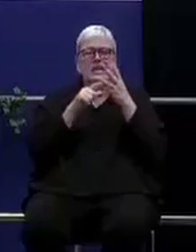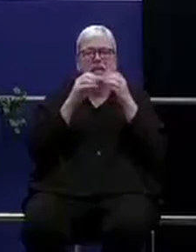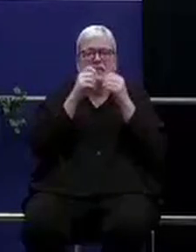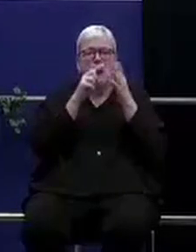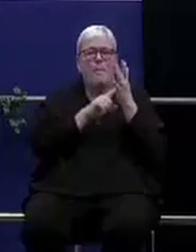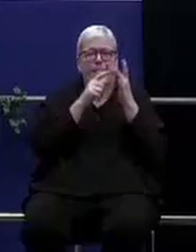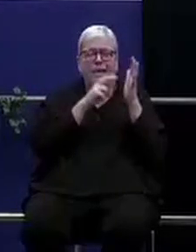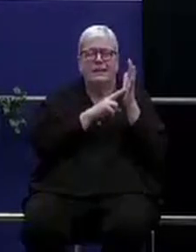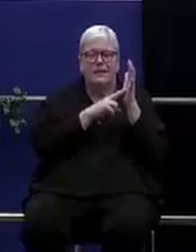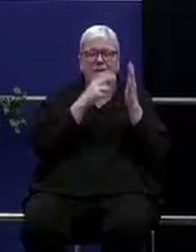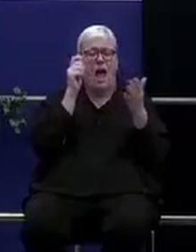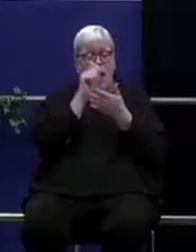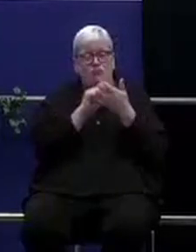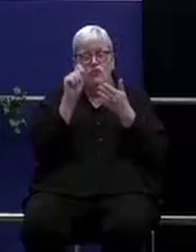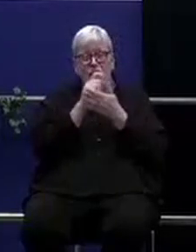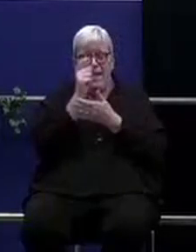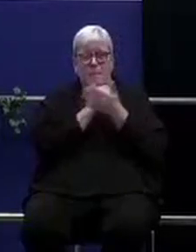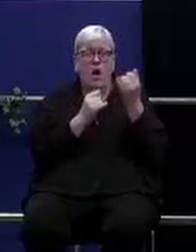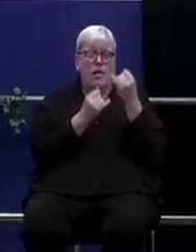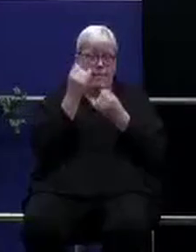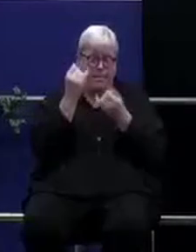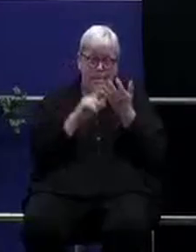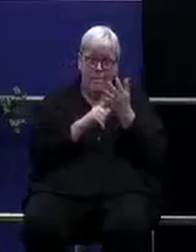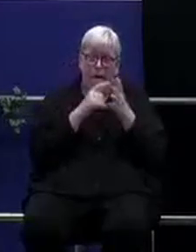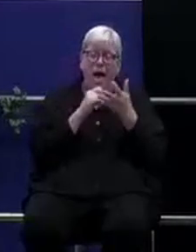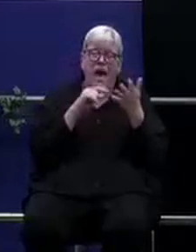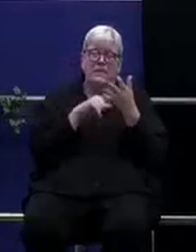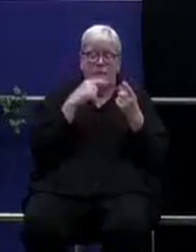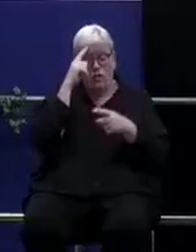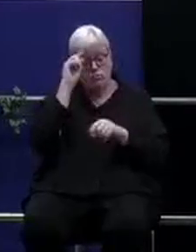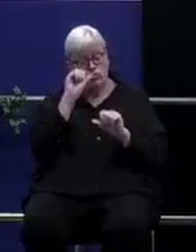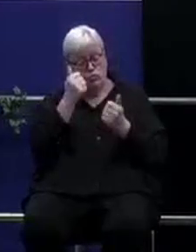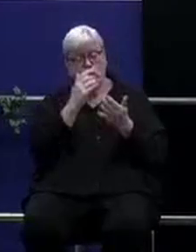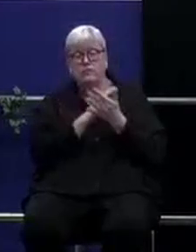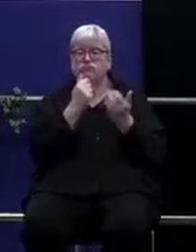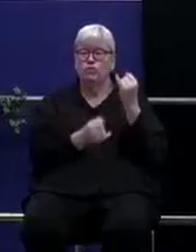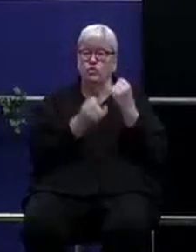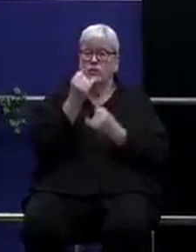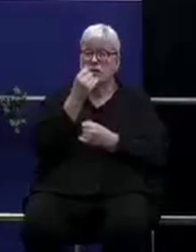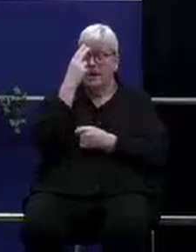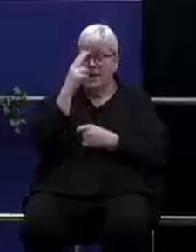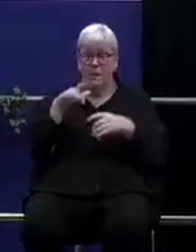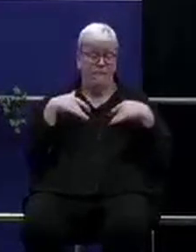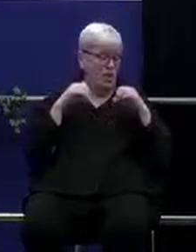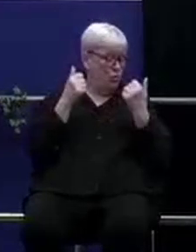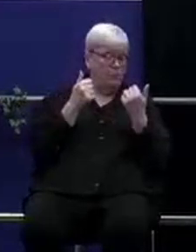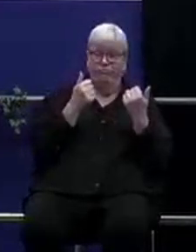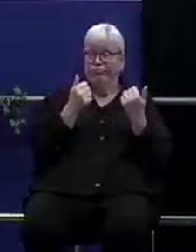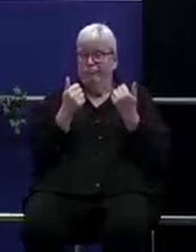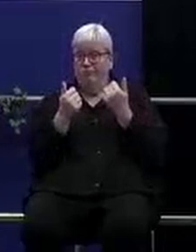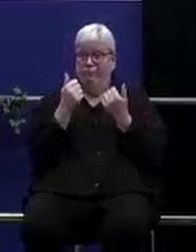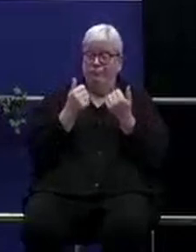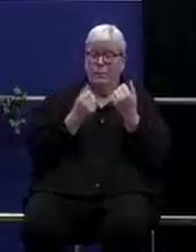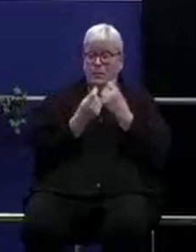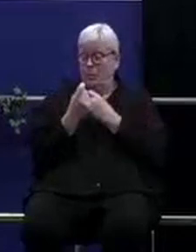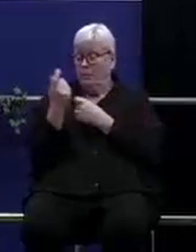impressive character called Glass, and I thought that's a good surname. And so I was just stealing really good really good surnames whenever they